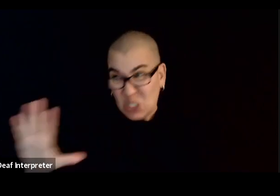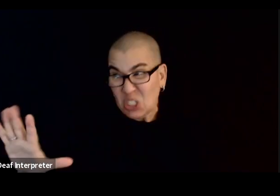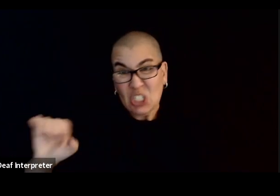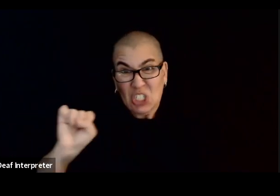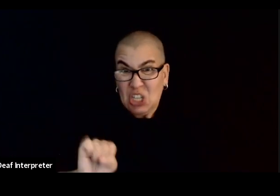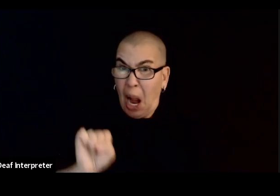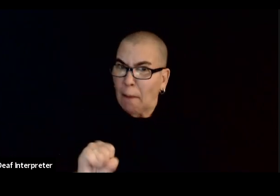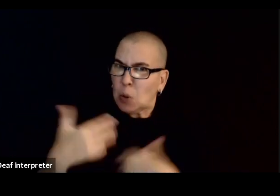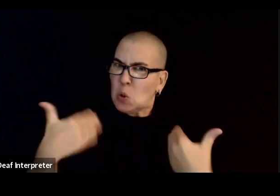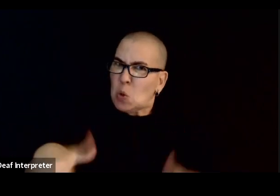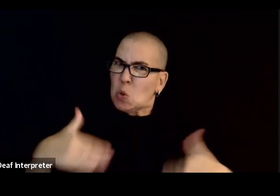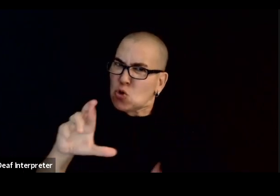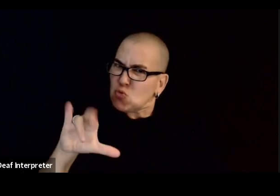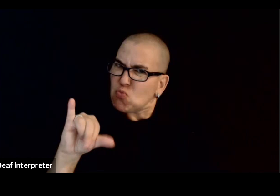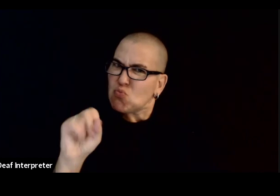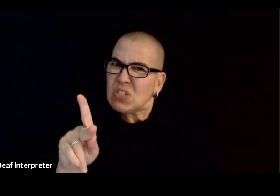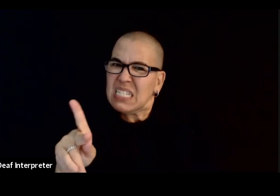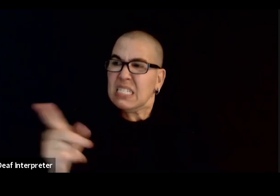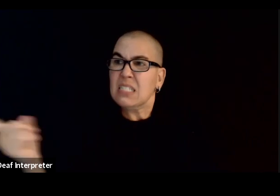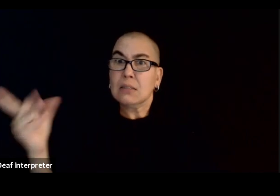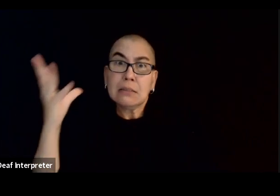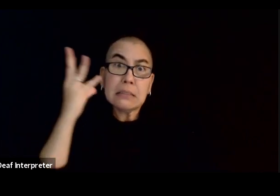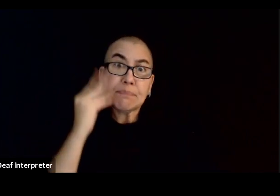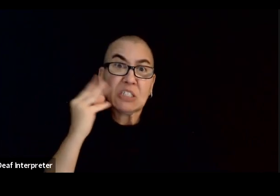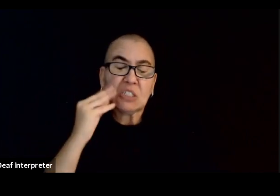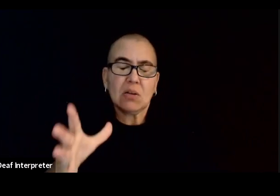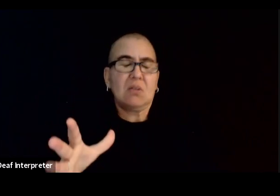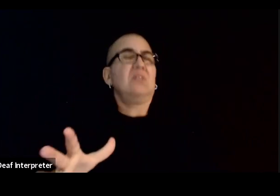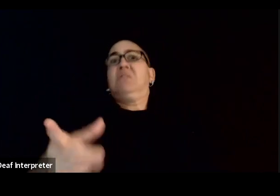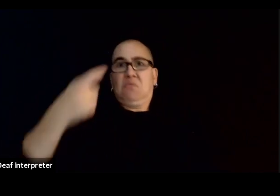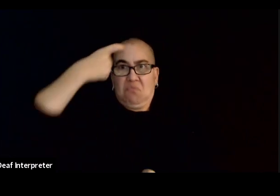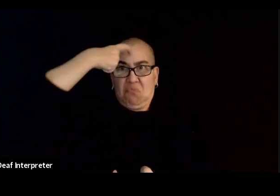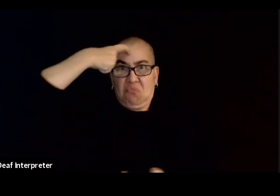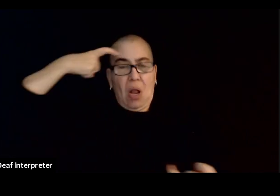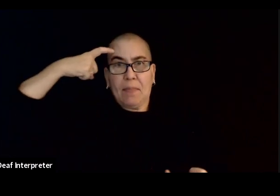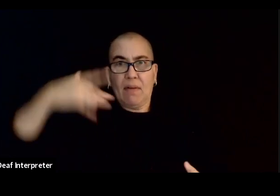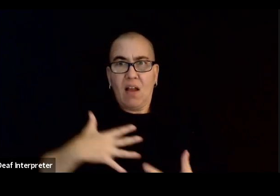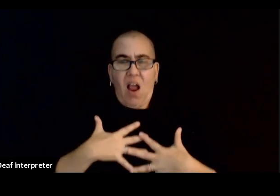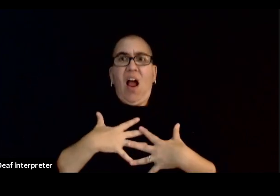We are very appreciative for the support that we've received from the CDC.